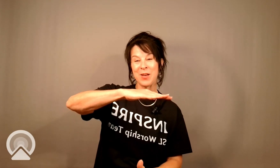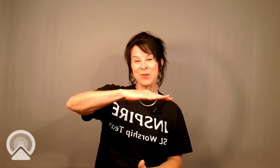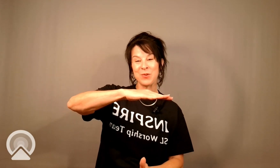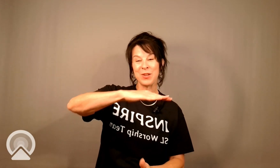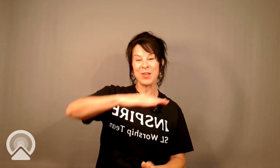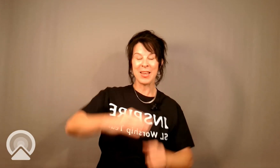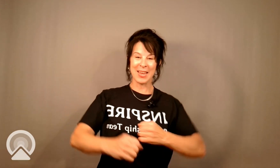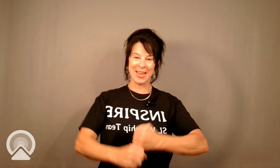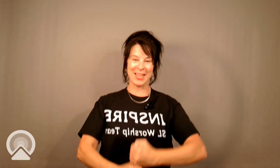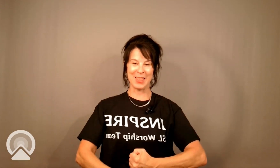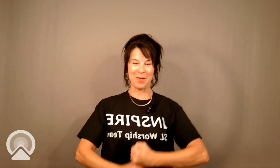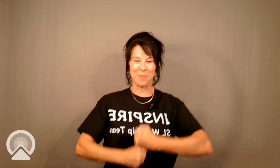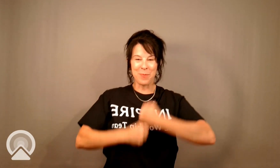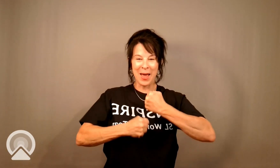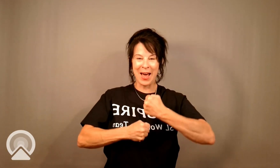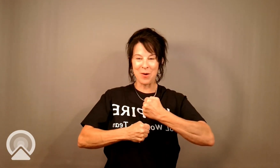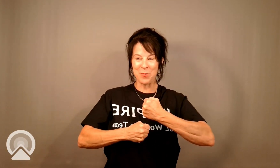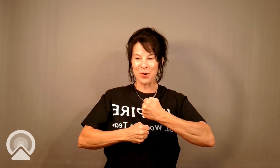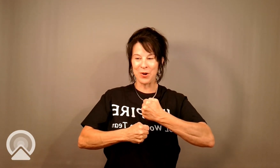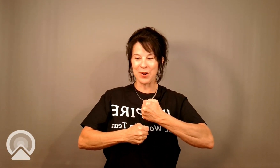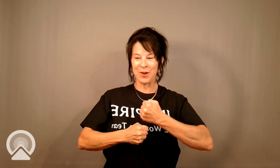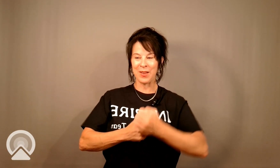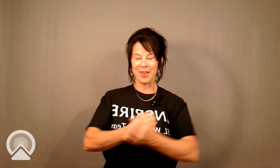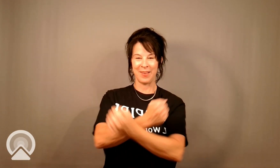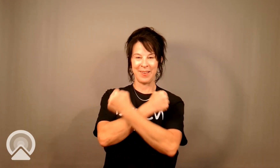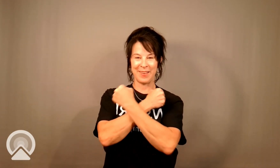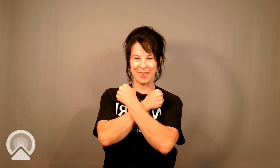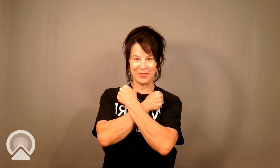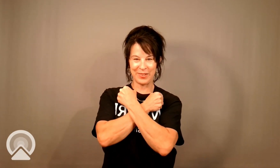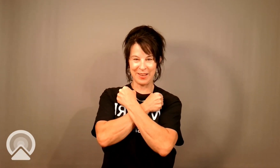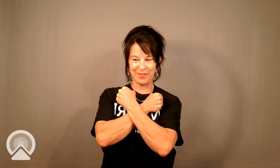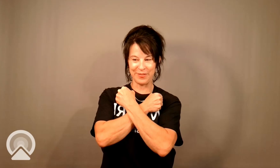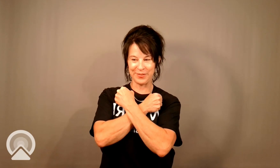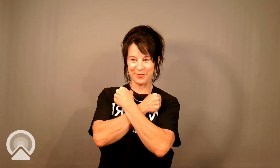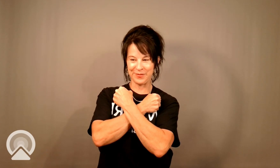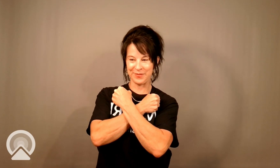drowned in the power of love.